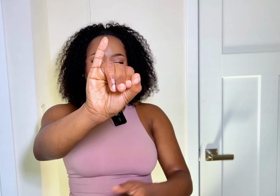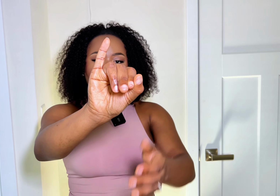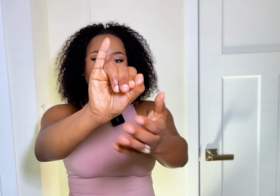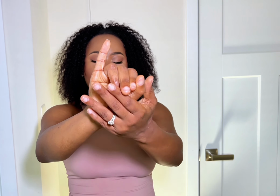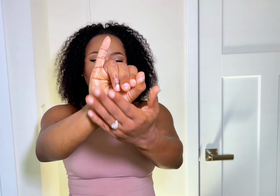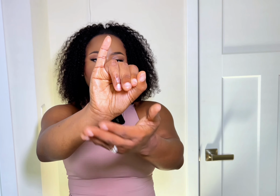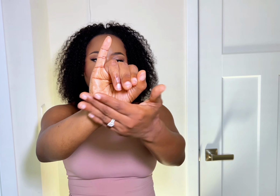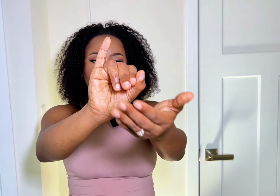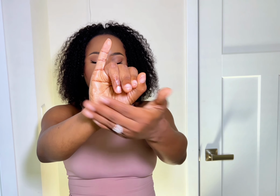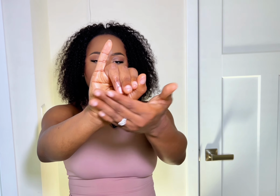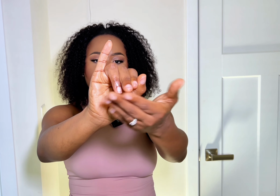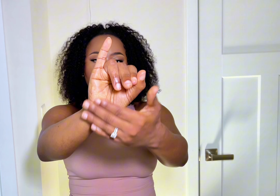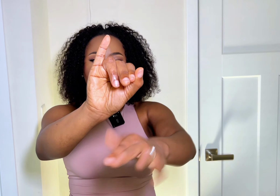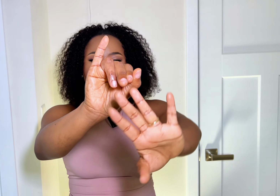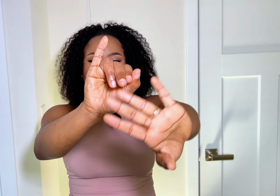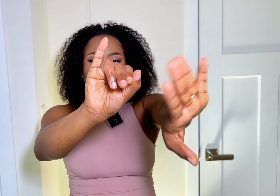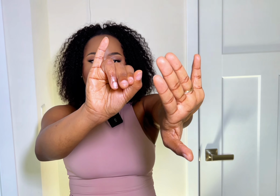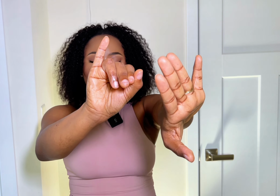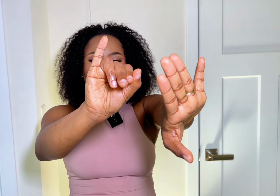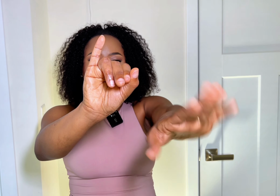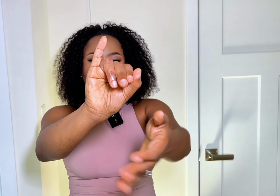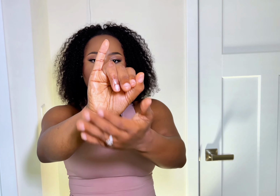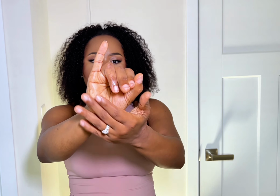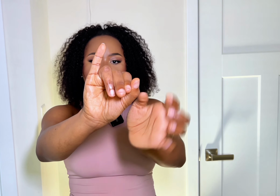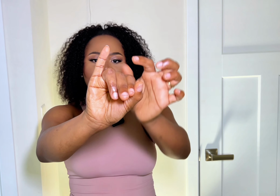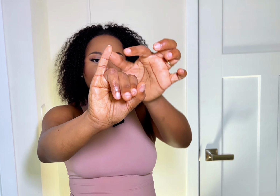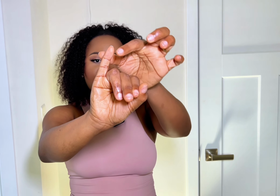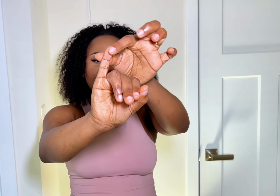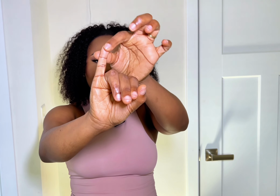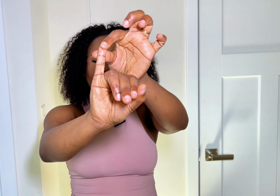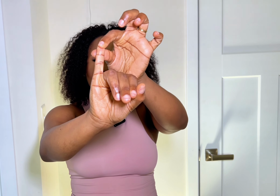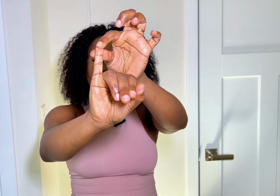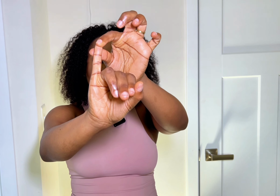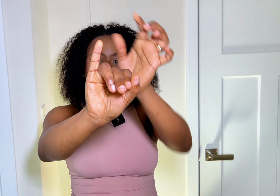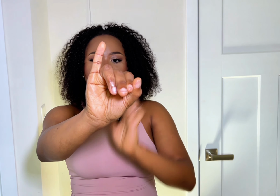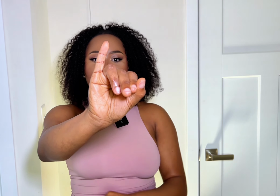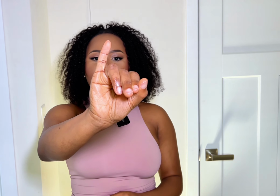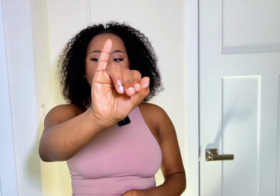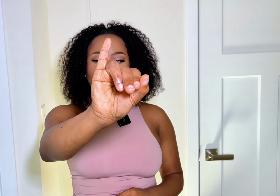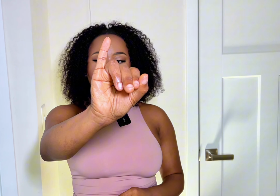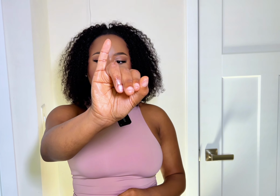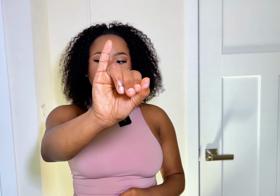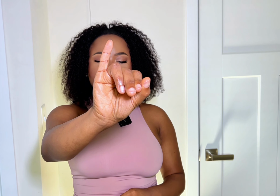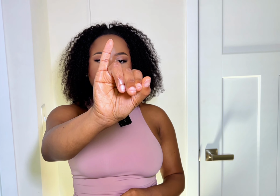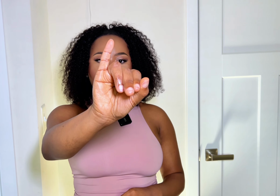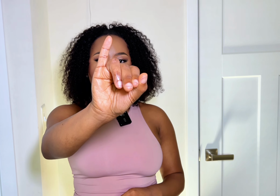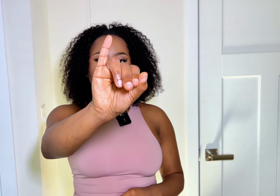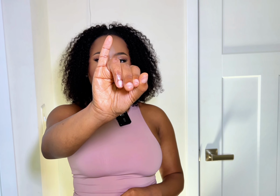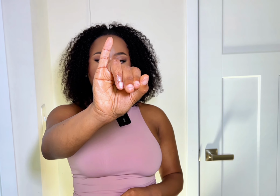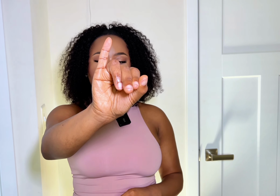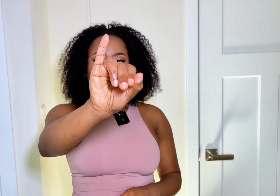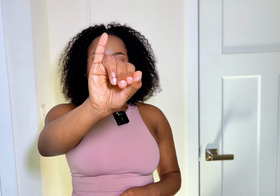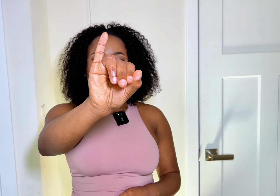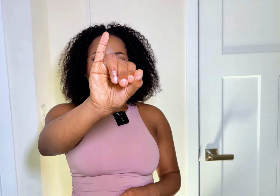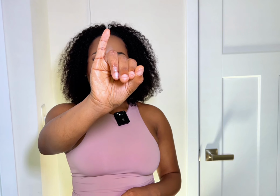We're back with our palm facing outward and we have a pinky finger out like this. I. This time